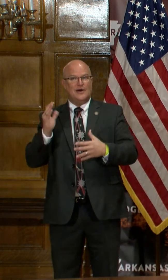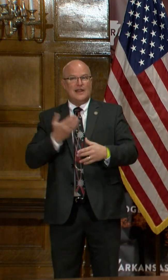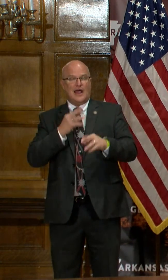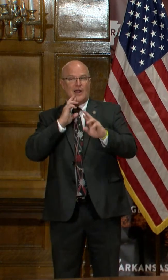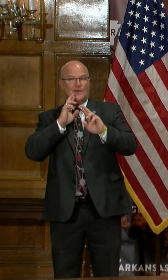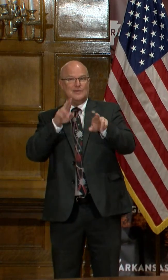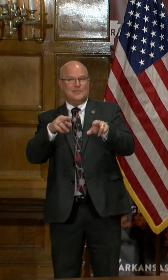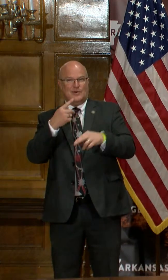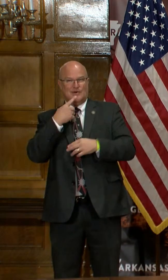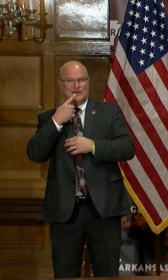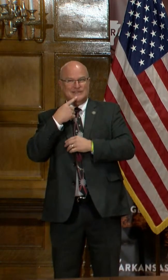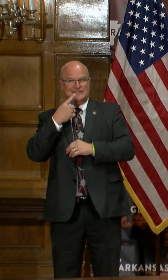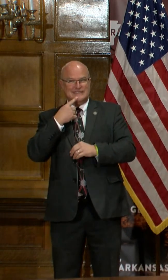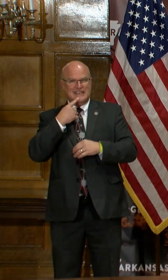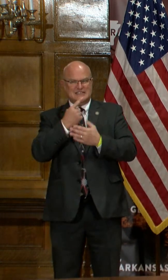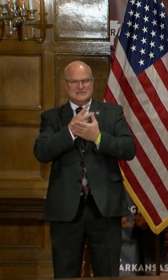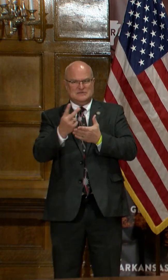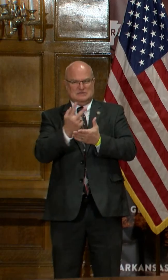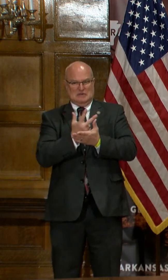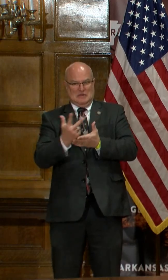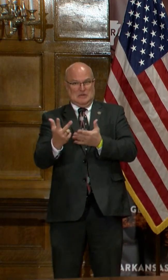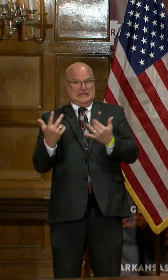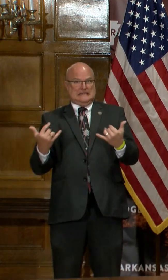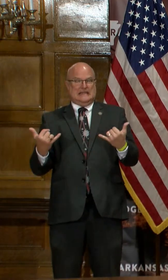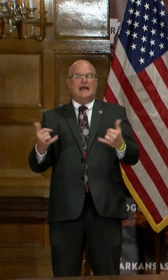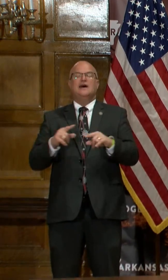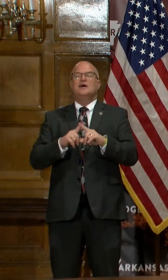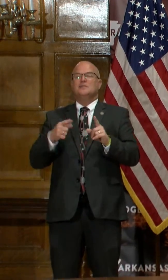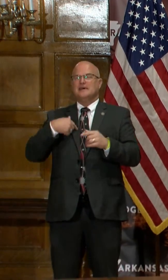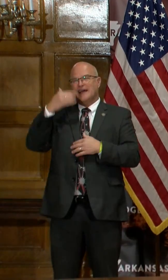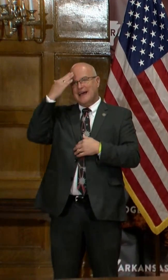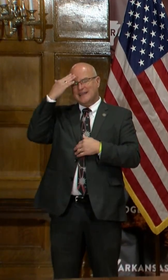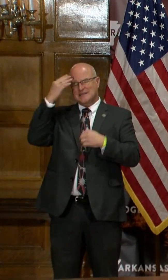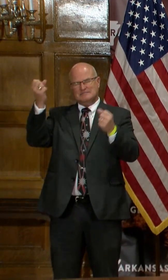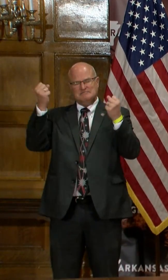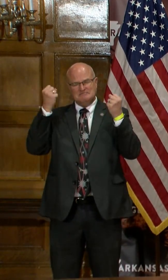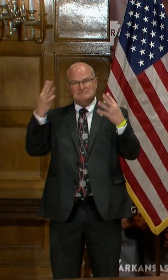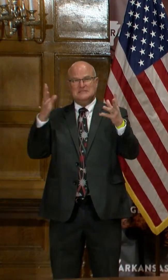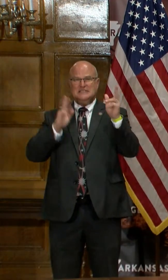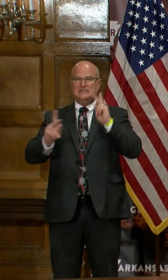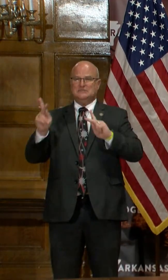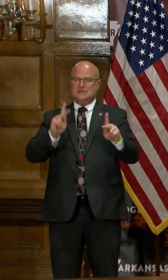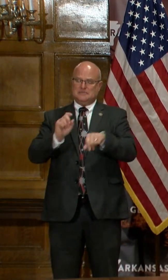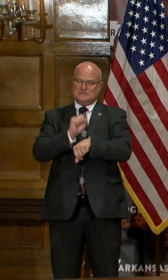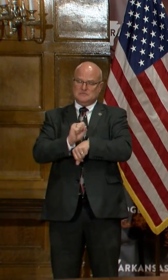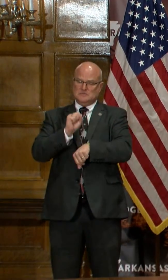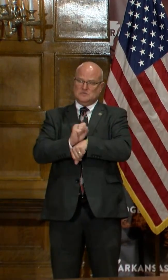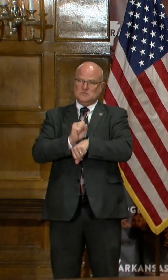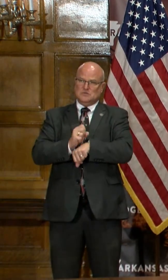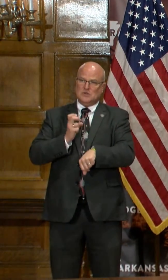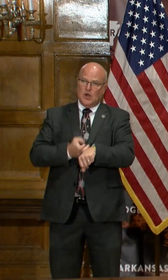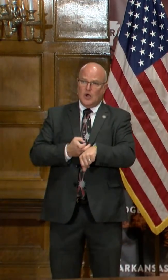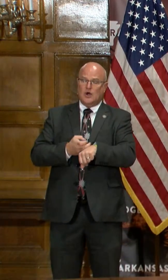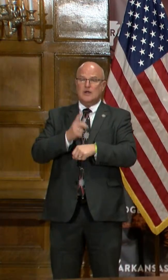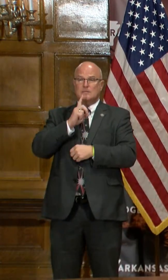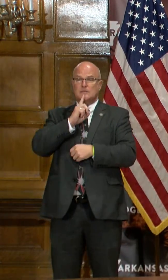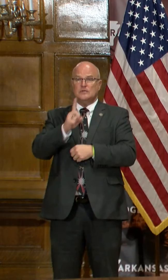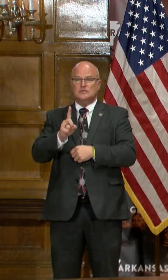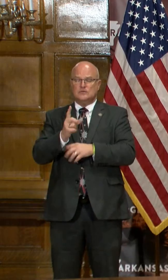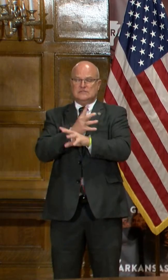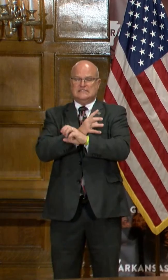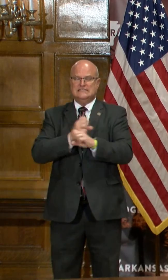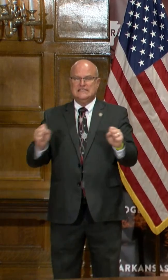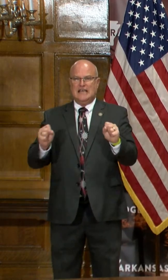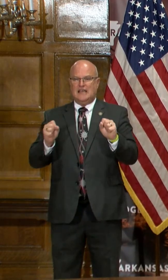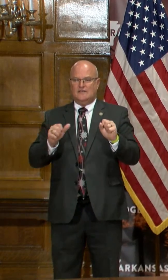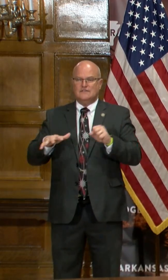report card says a couple weeks from now, but I know that so many worked hard to make sure that everyone was